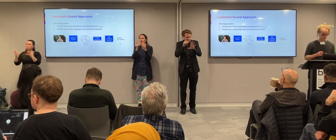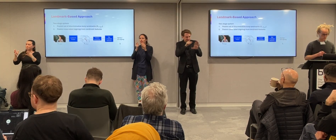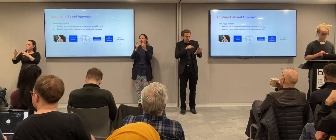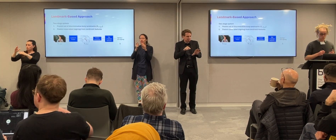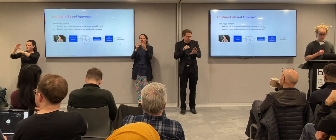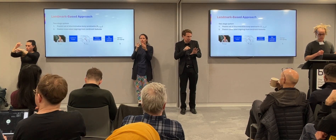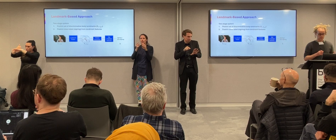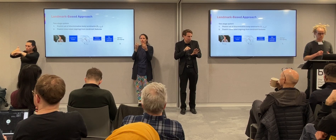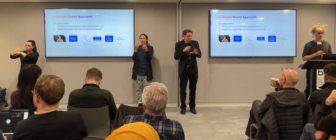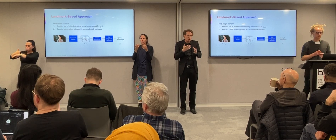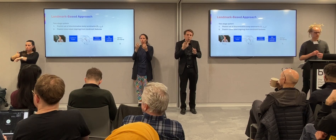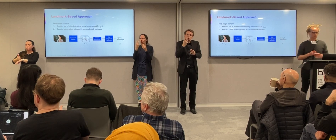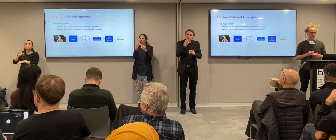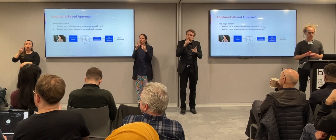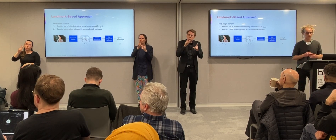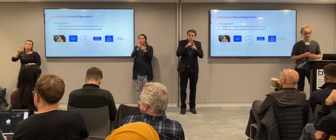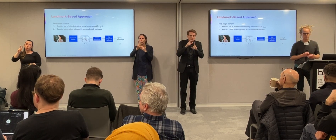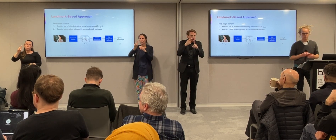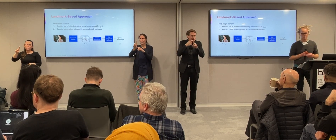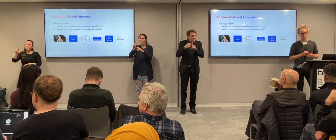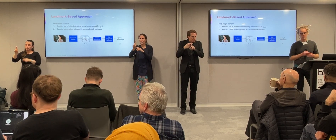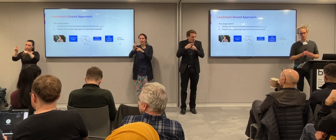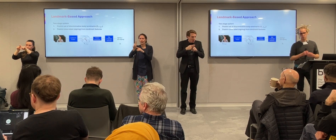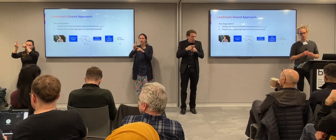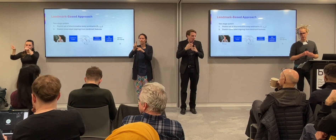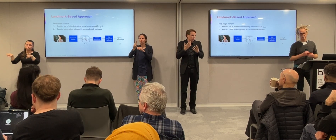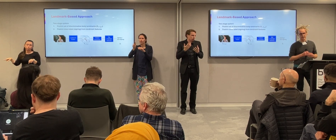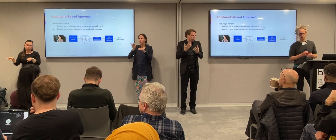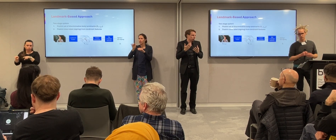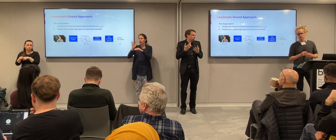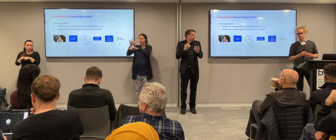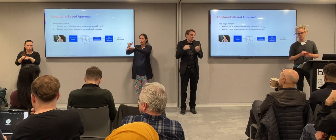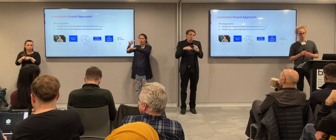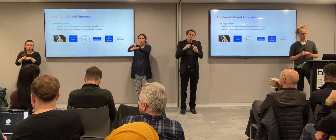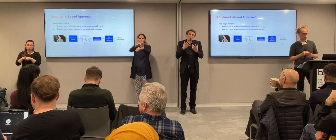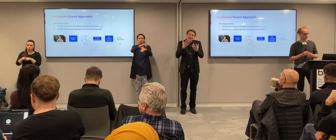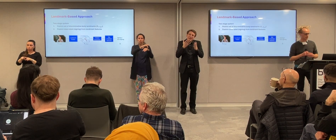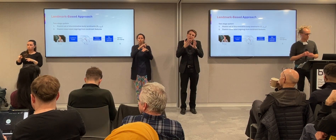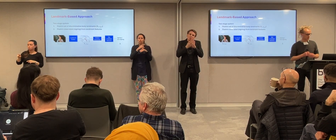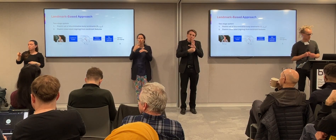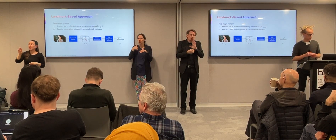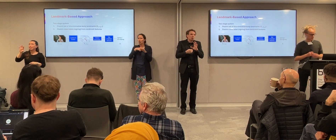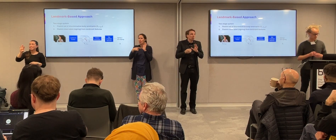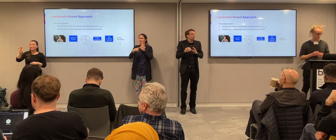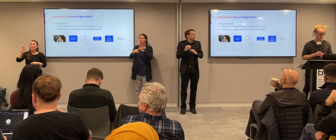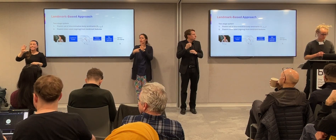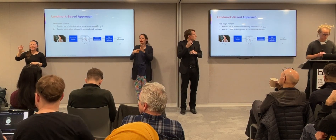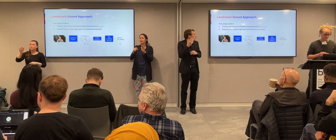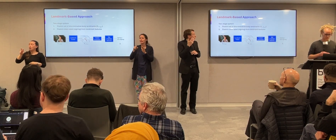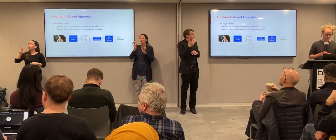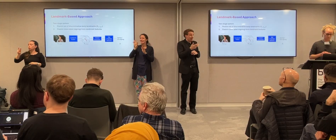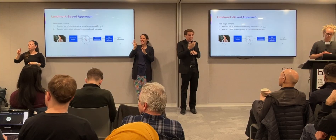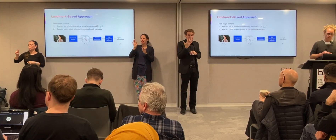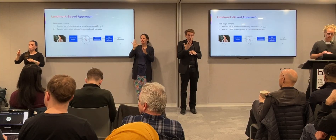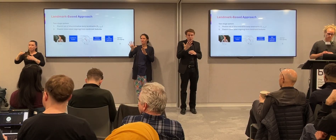landmarks, 2D landmarks. Actually, in our case, we are modeling 95 2D landmarks on the body.